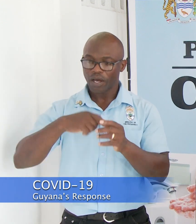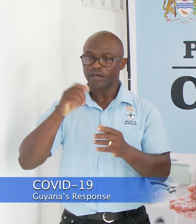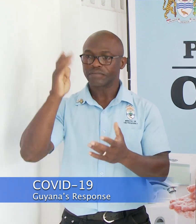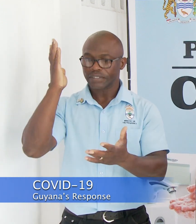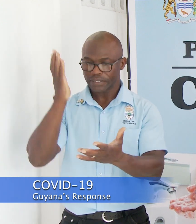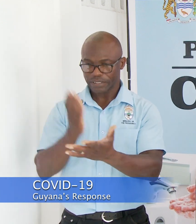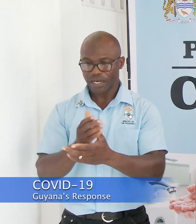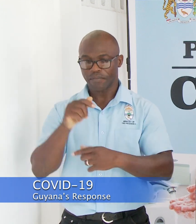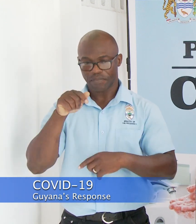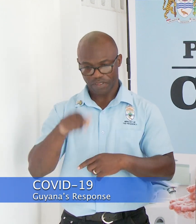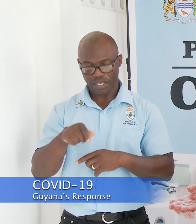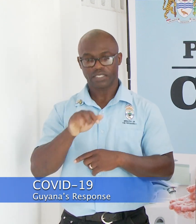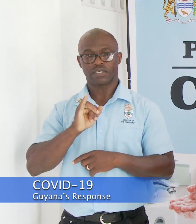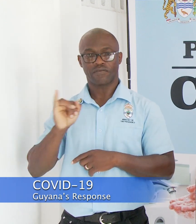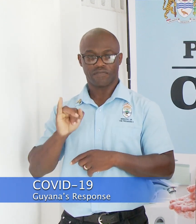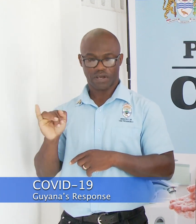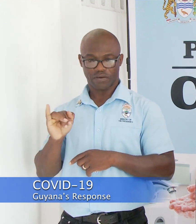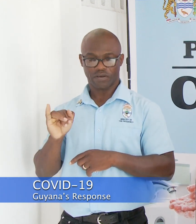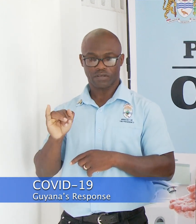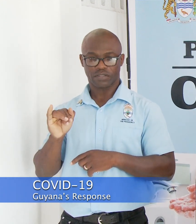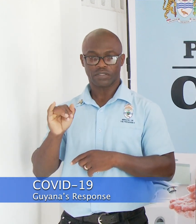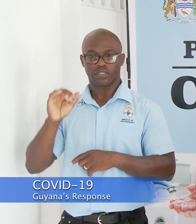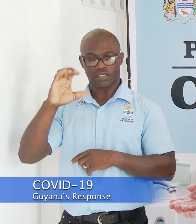of the coronavirus disease.